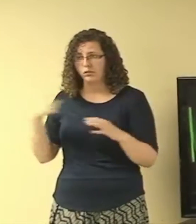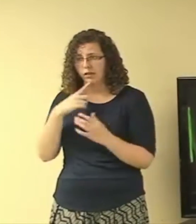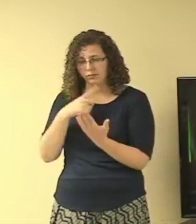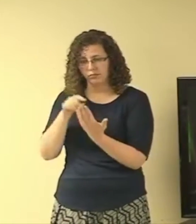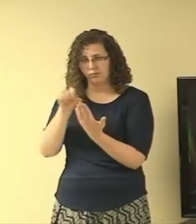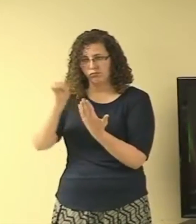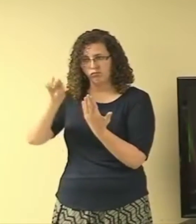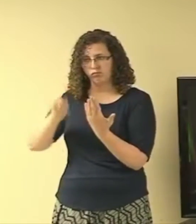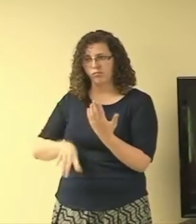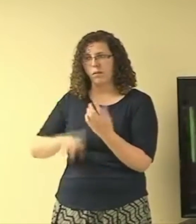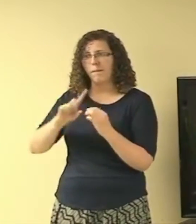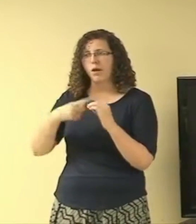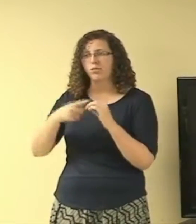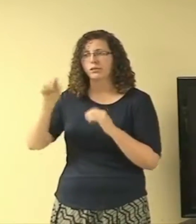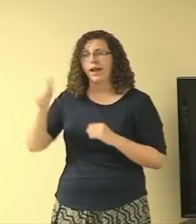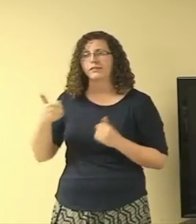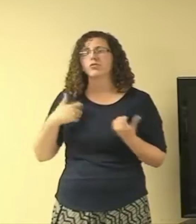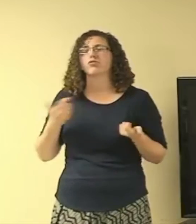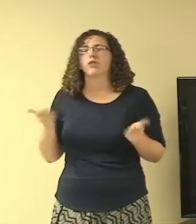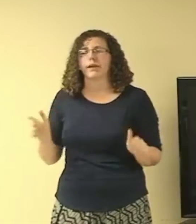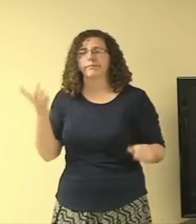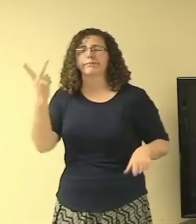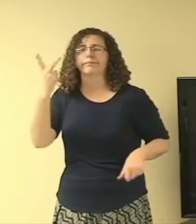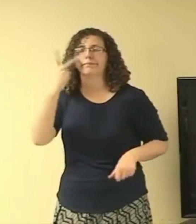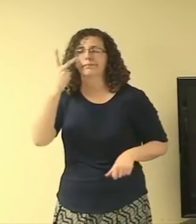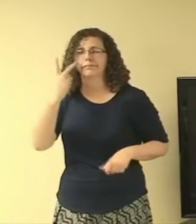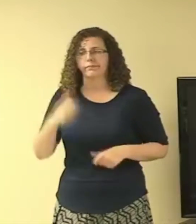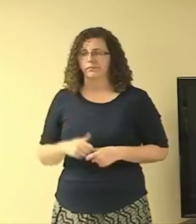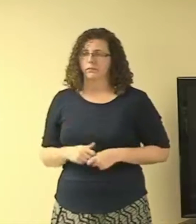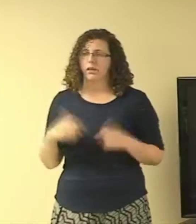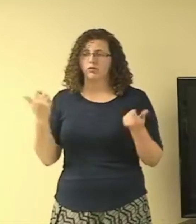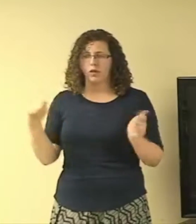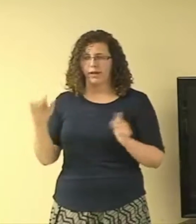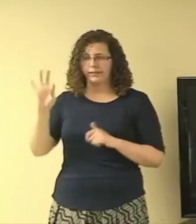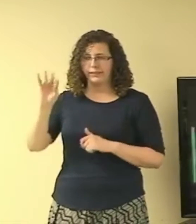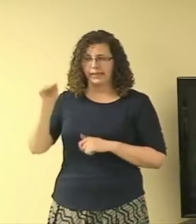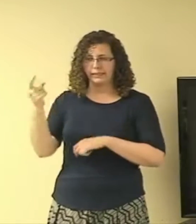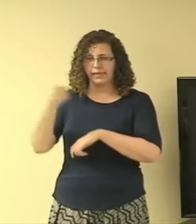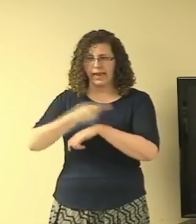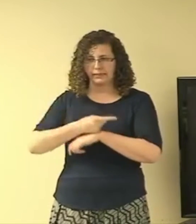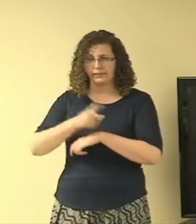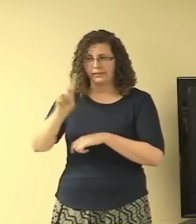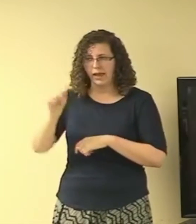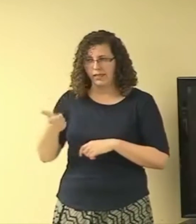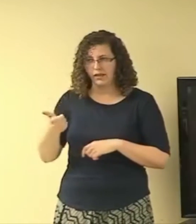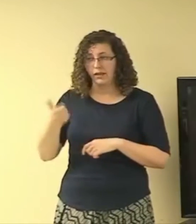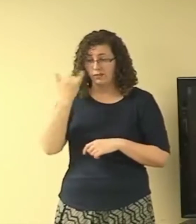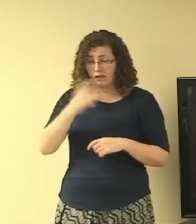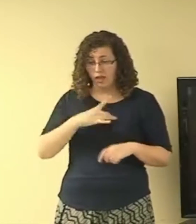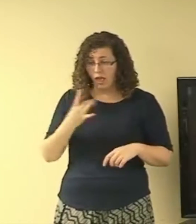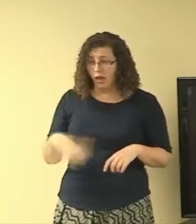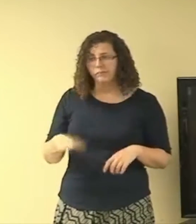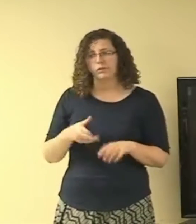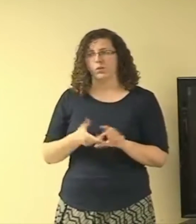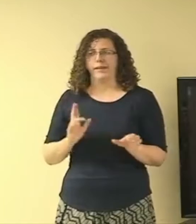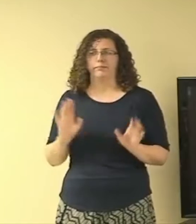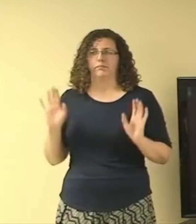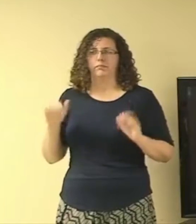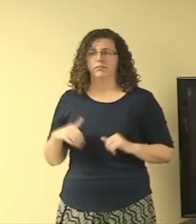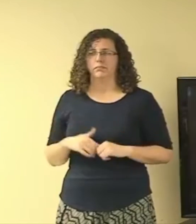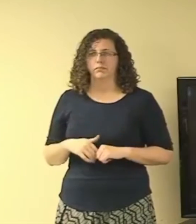out. I'll give you that challenge. Try him out. Tithe for 90 days. If you don't like it, you can always quit. It'll freak you